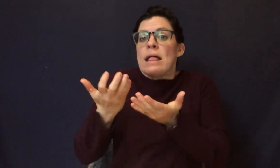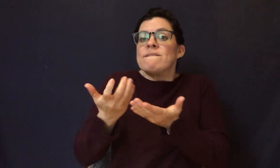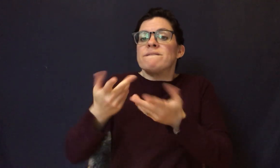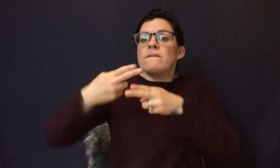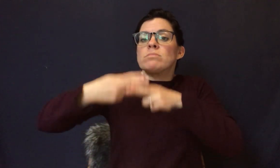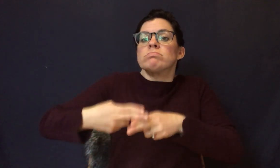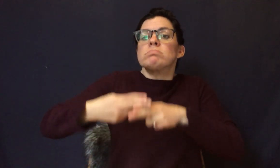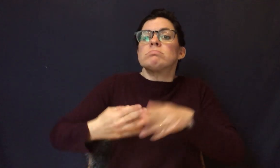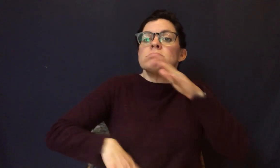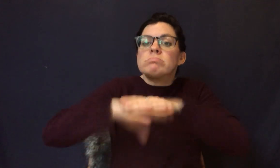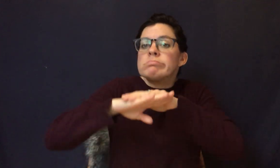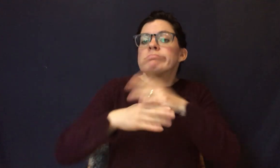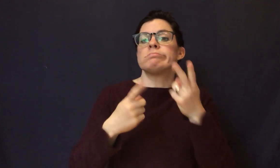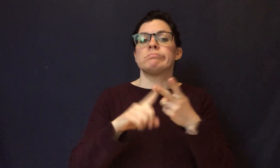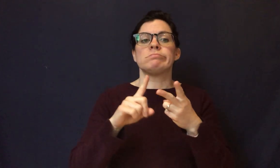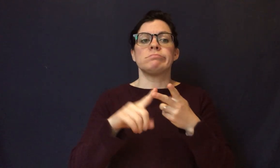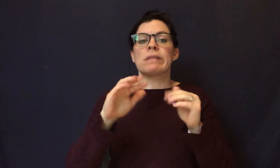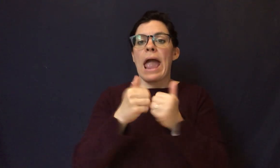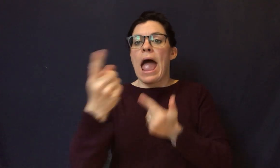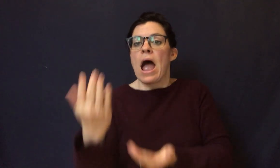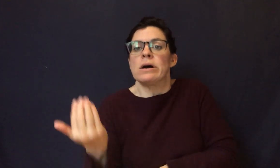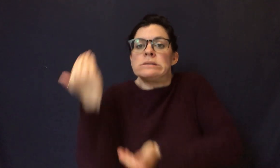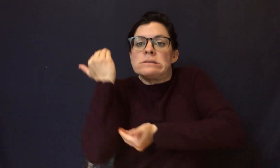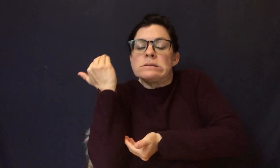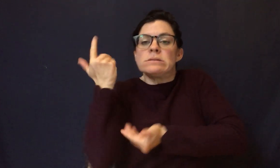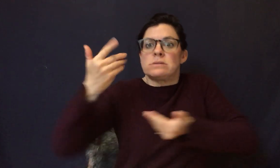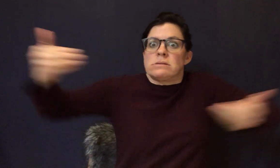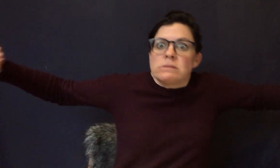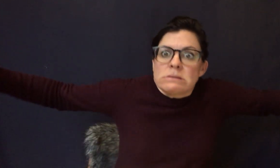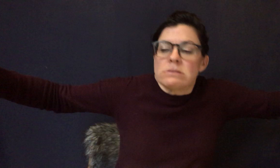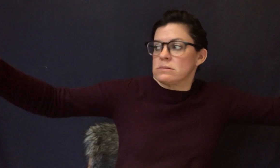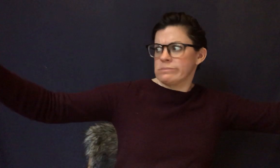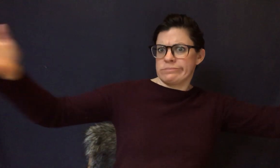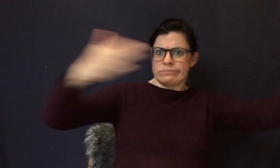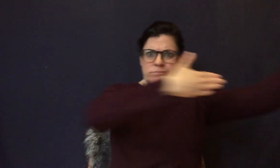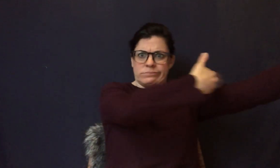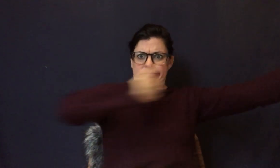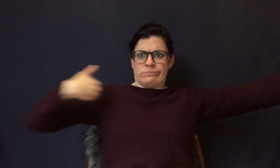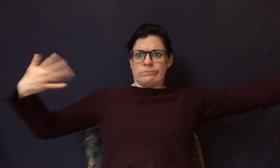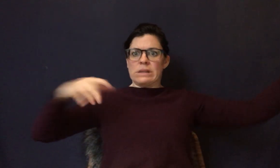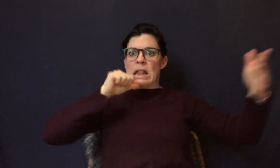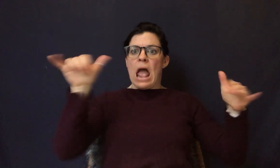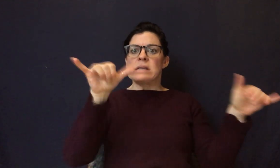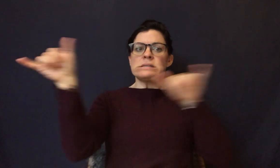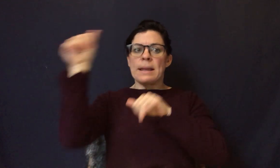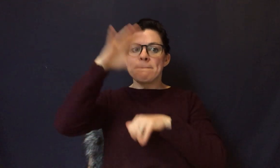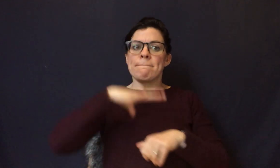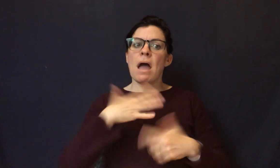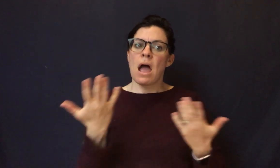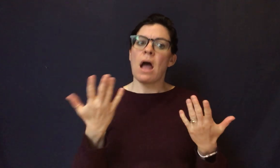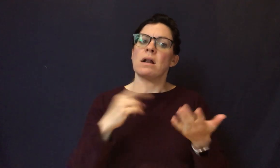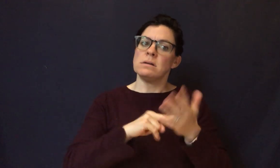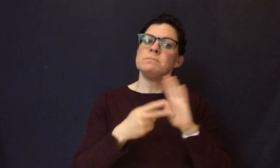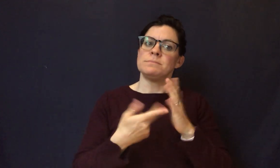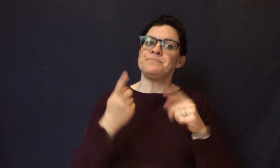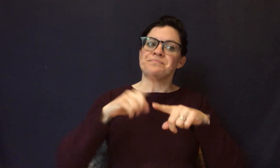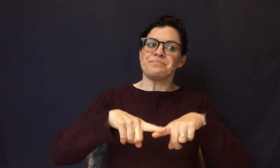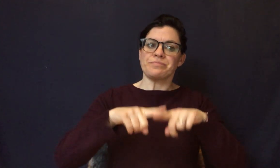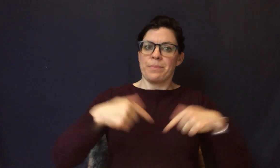the chunkiest. Okay, so the way we carry things, the way we lift things, the way we move things, okay, it's all impacted